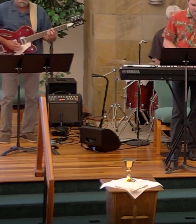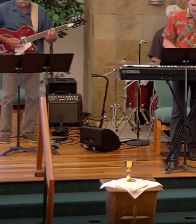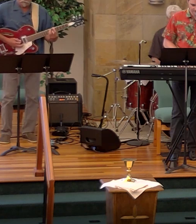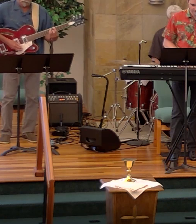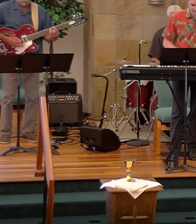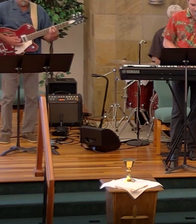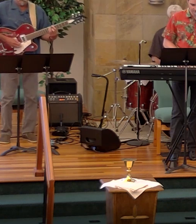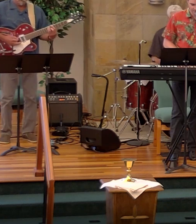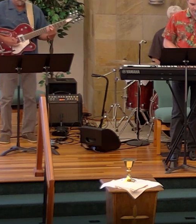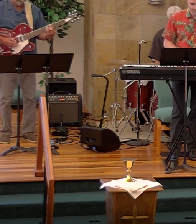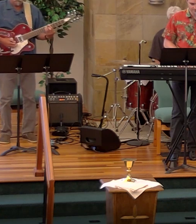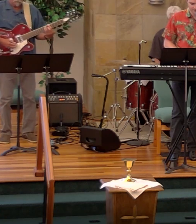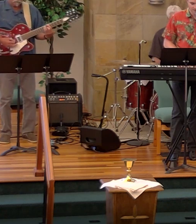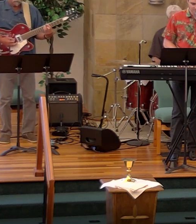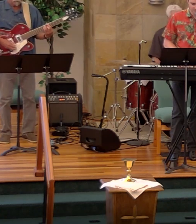Sanctuary,